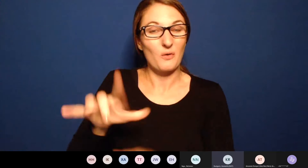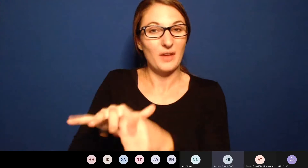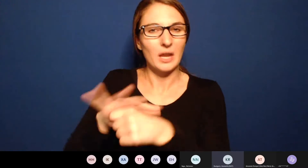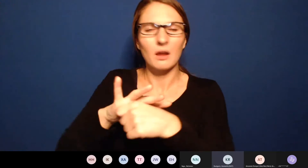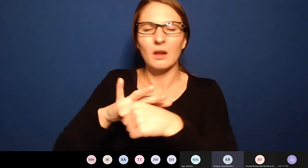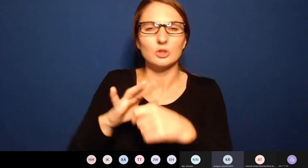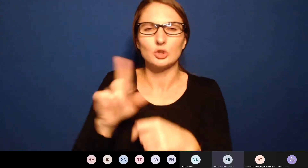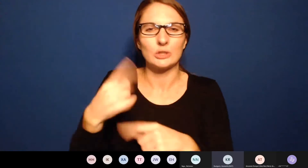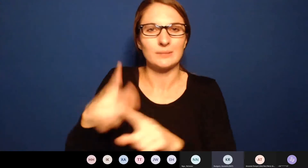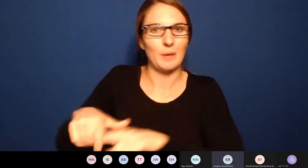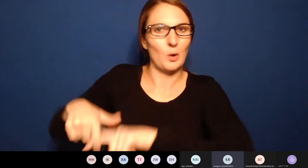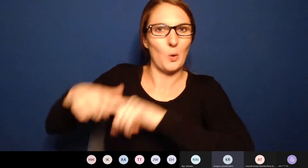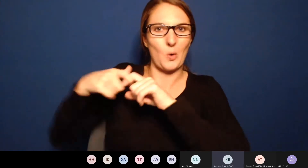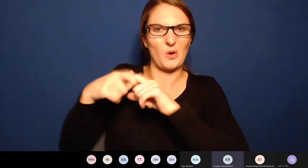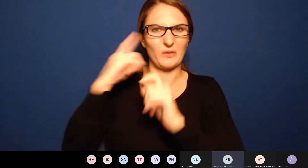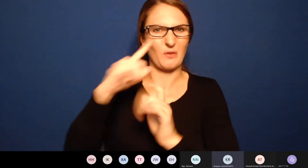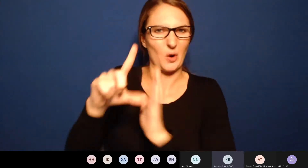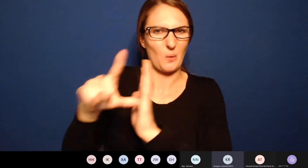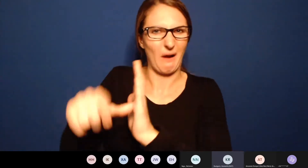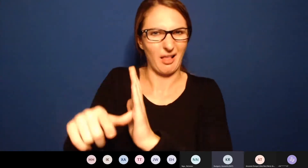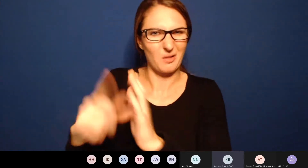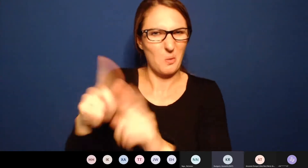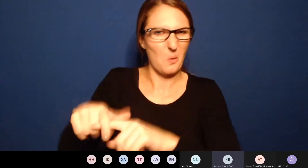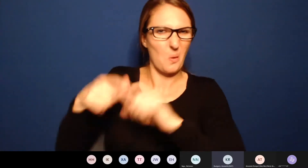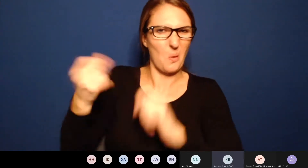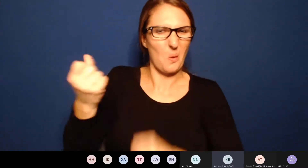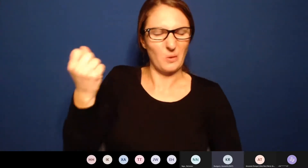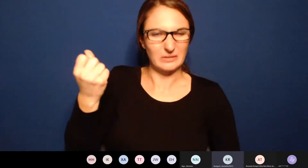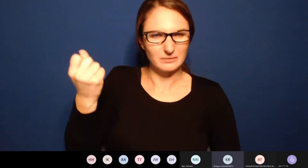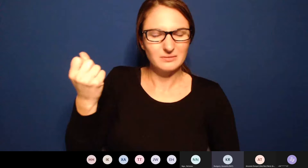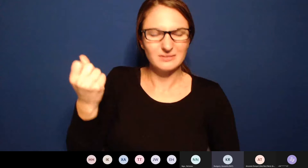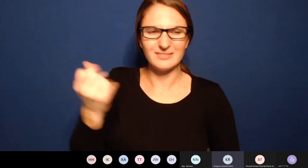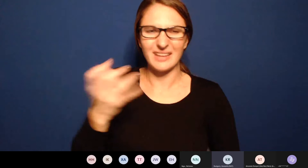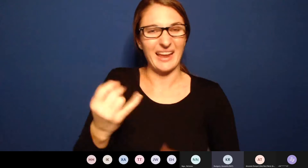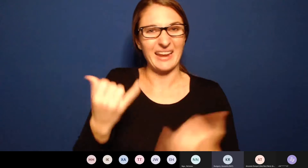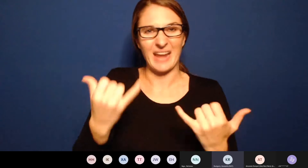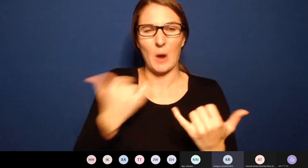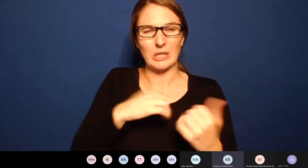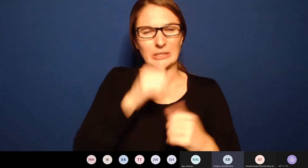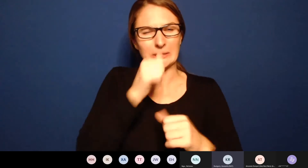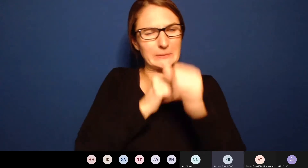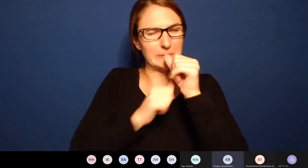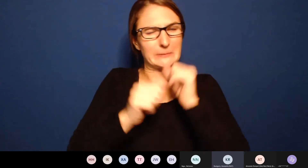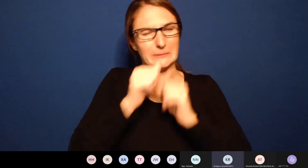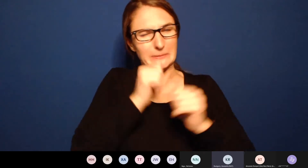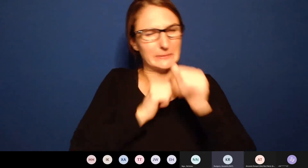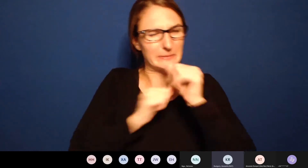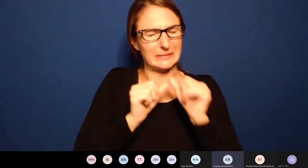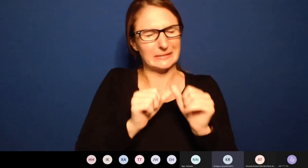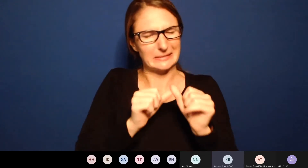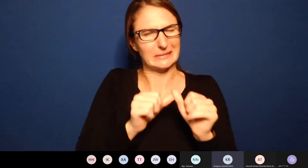everything on hold for a while, and we've just been maintaining and barely doing that.